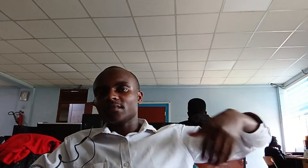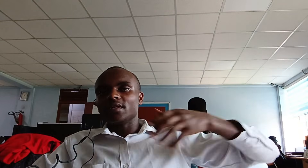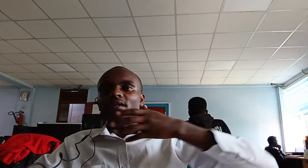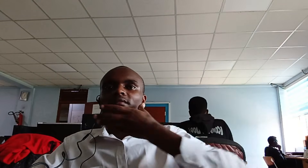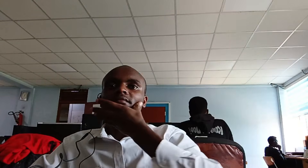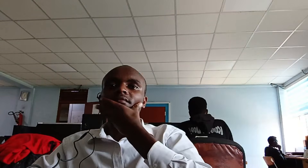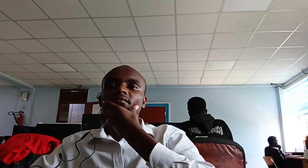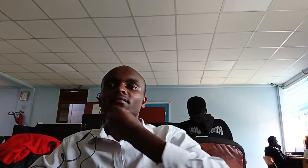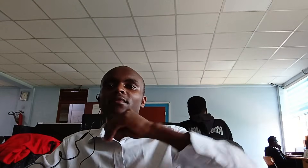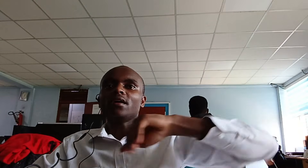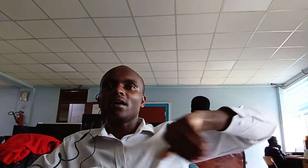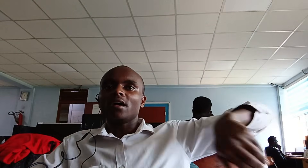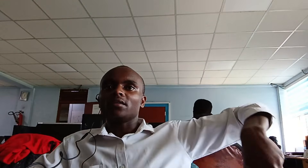yeah, uncle,